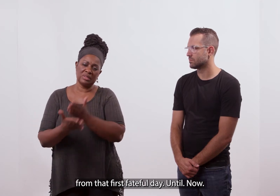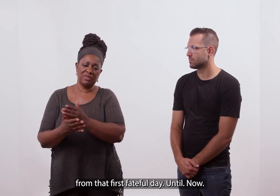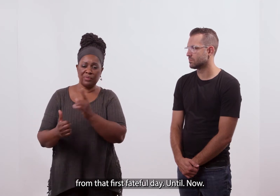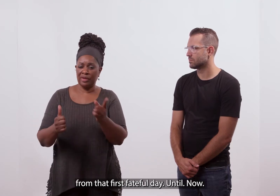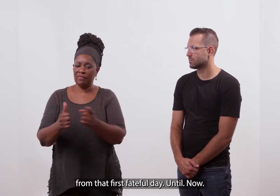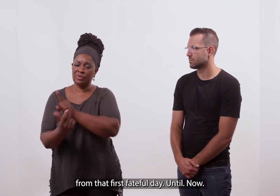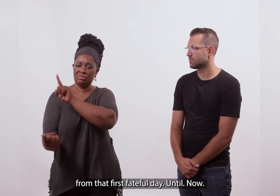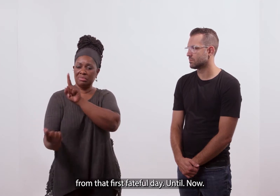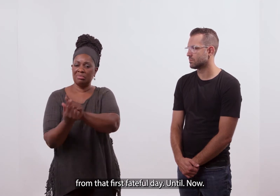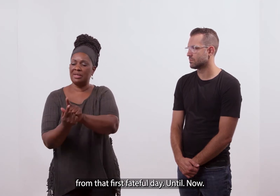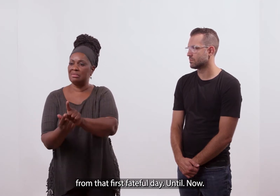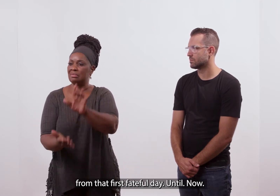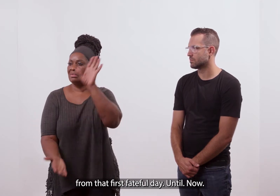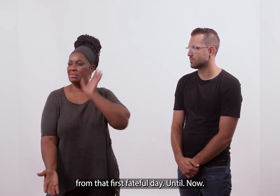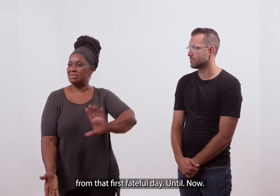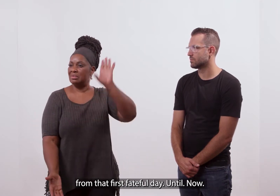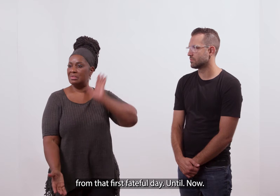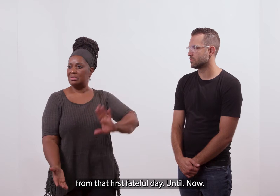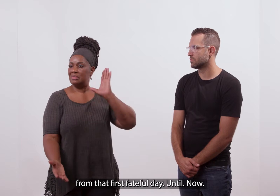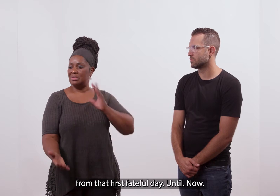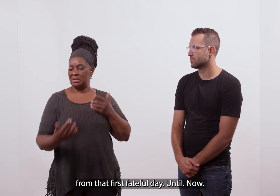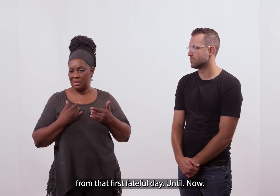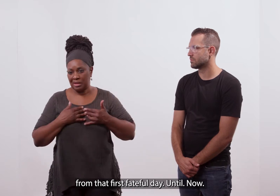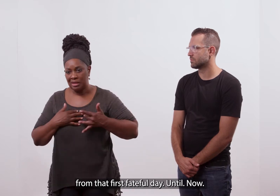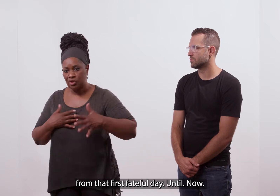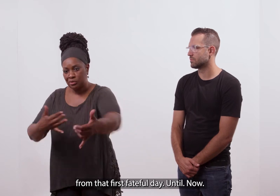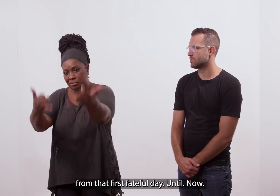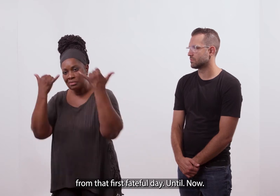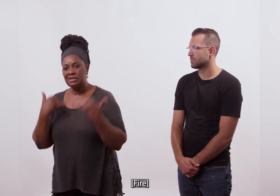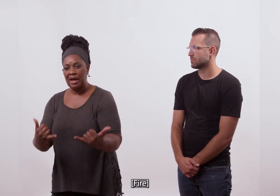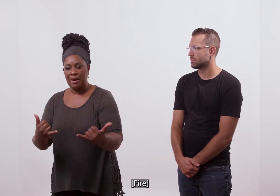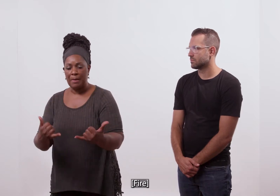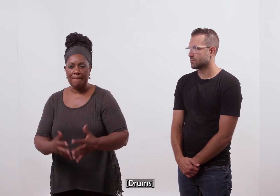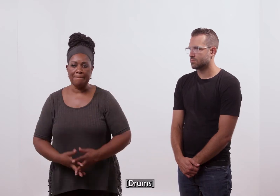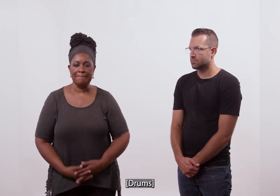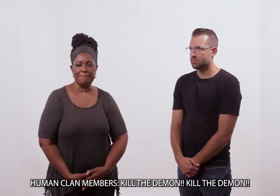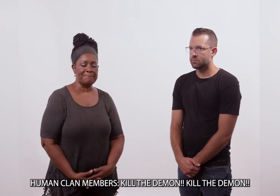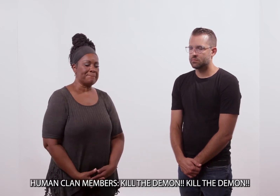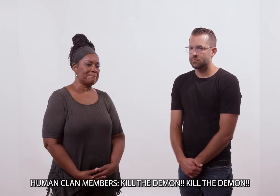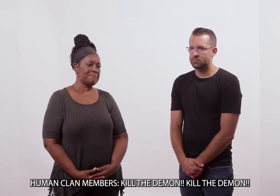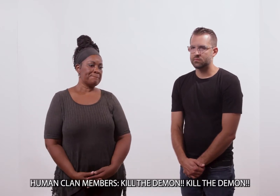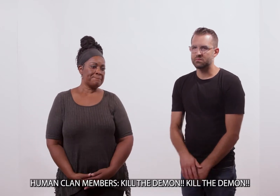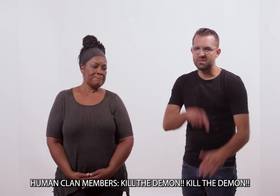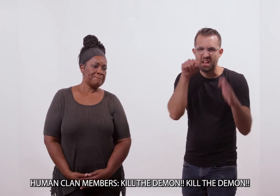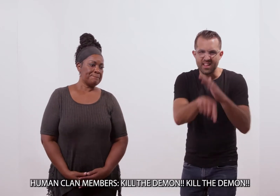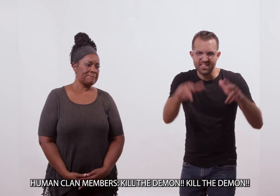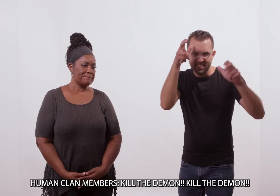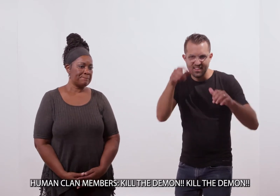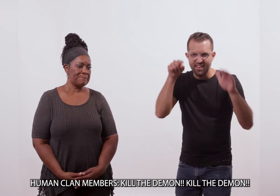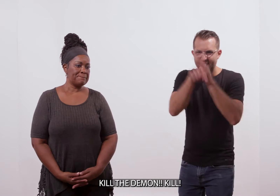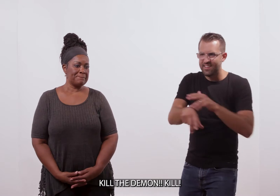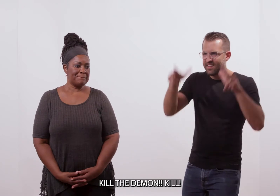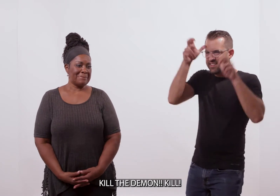first fateful day until now. Kill the demon! Kill the